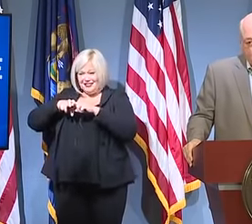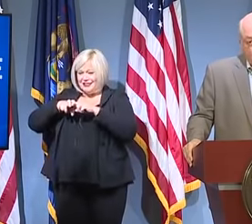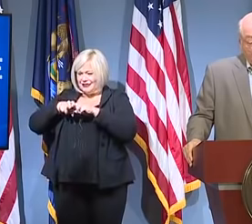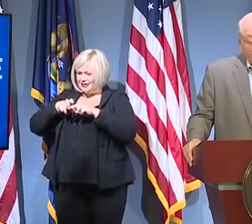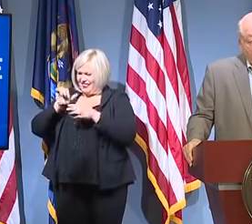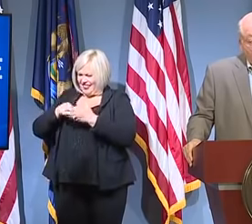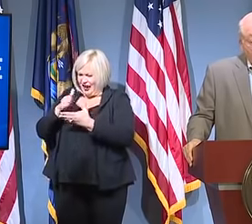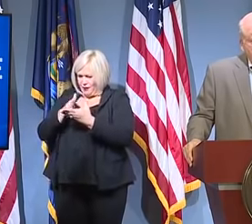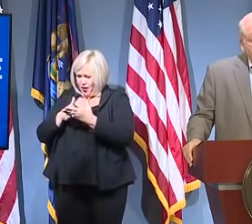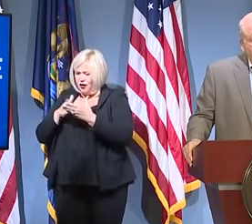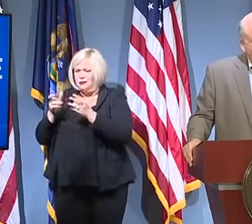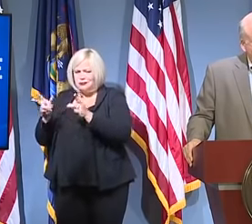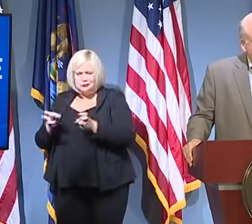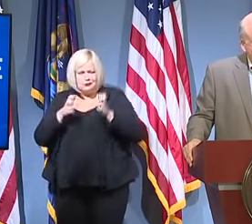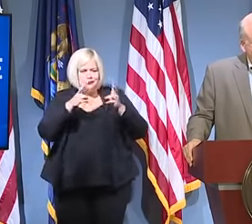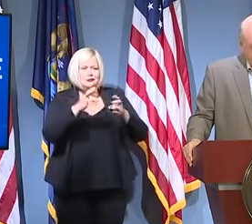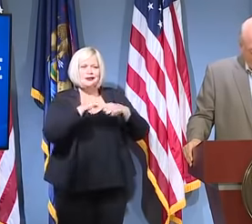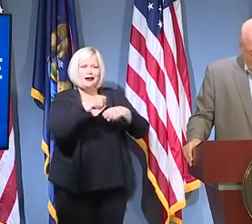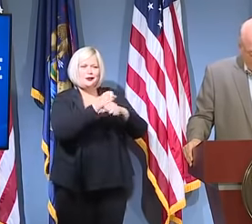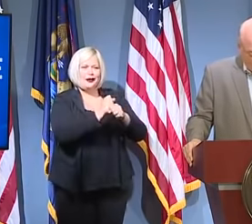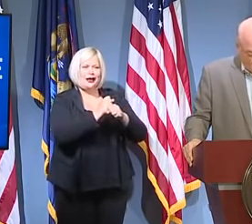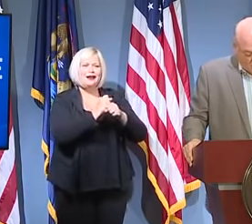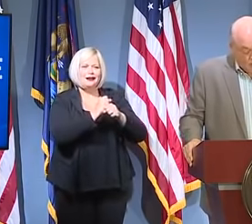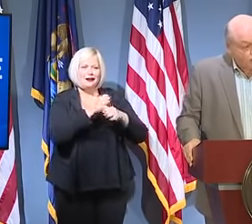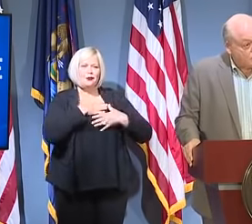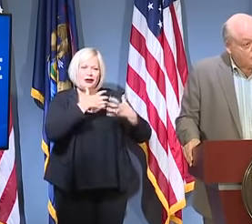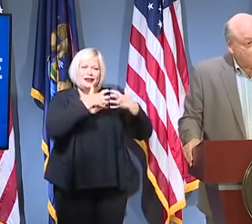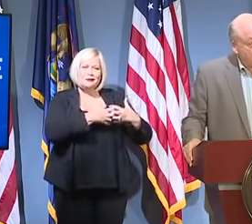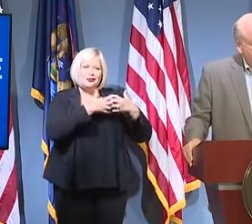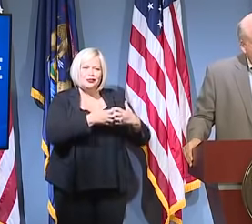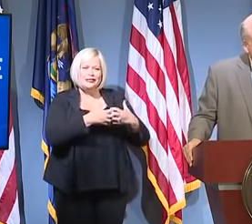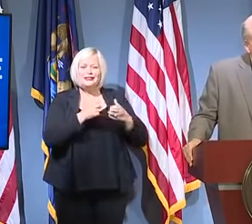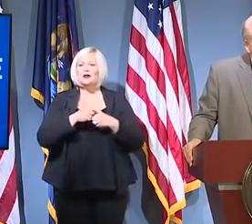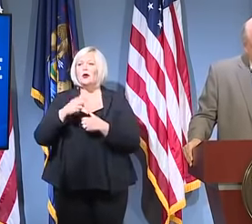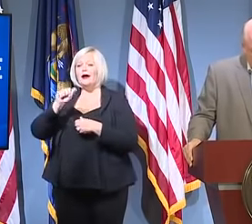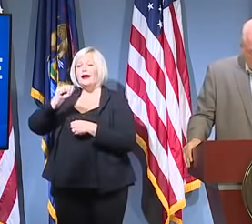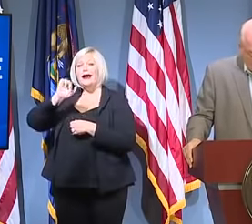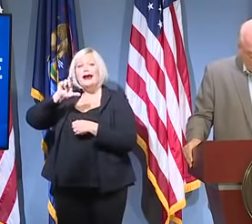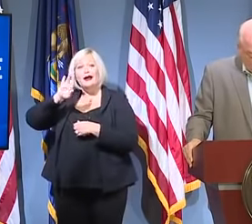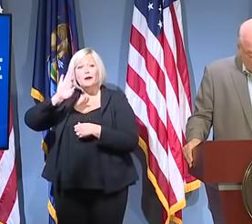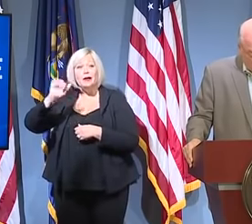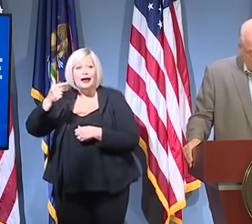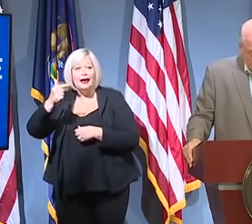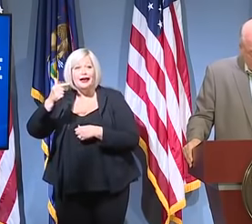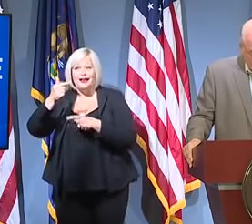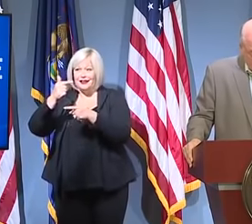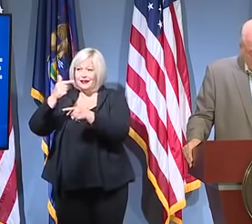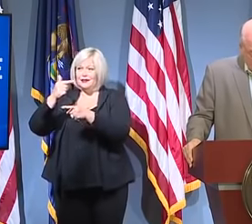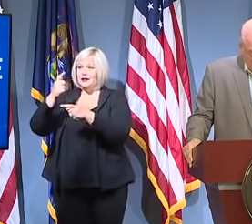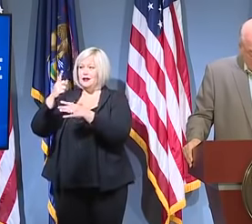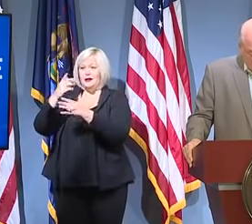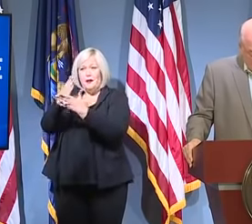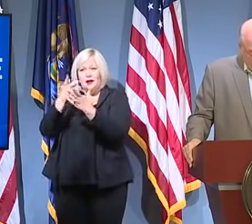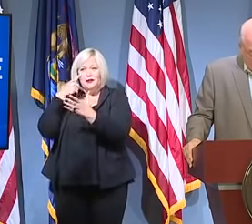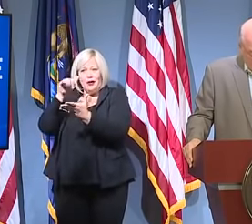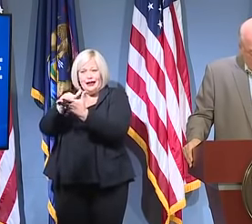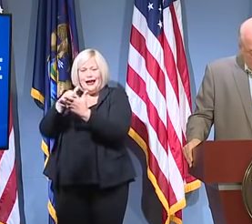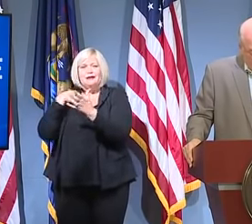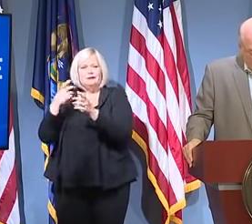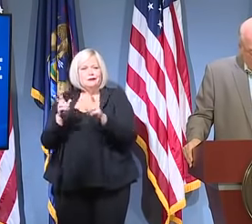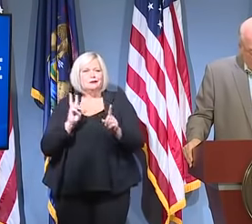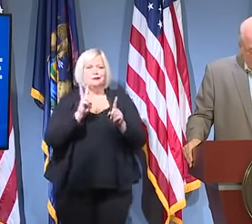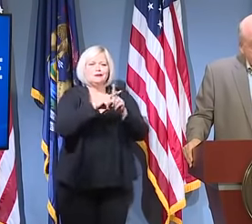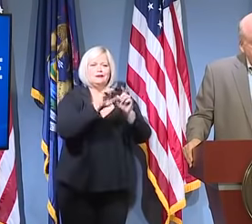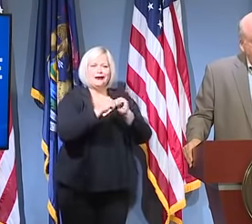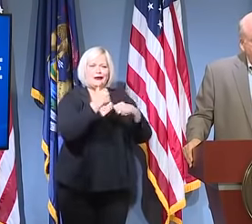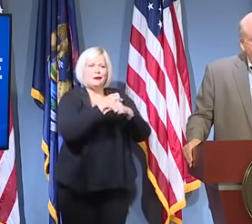cooling. Or from airbags, making gowns when there was no supply chain for those. It's a really